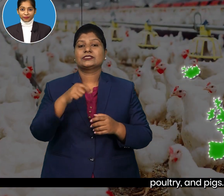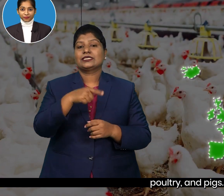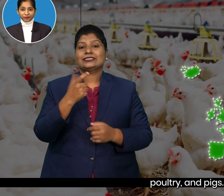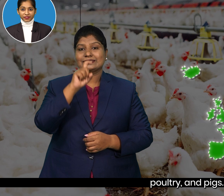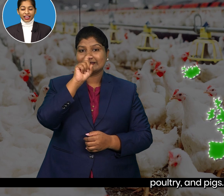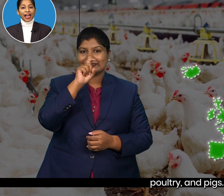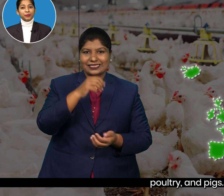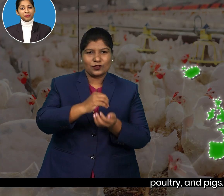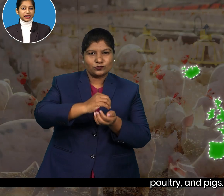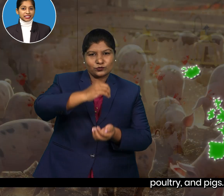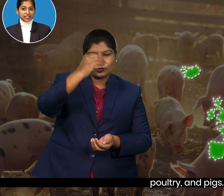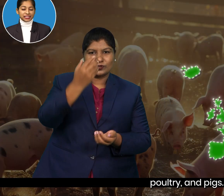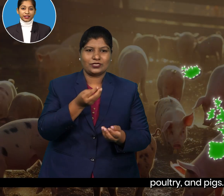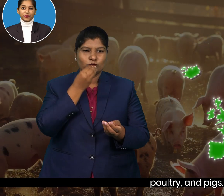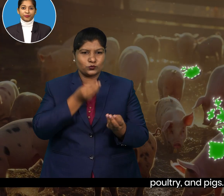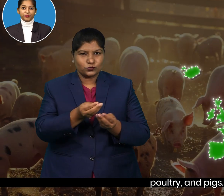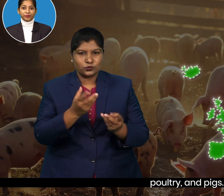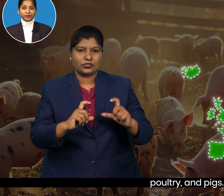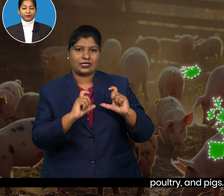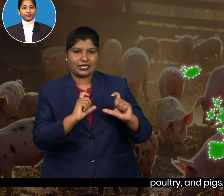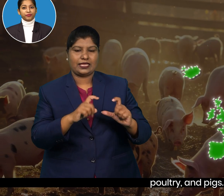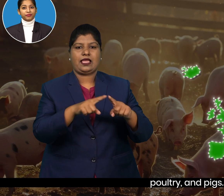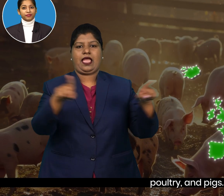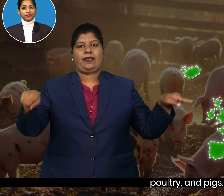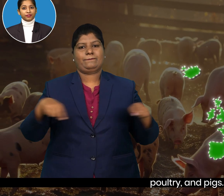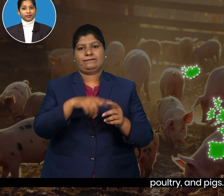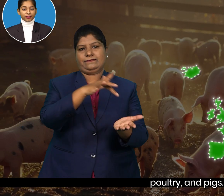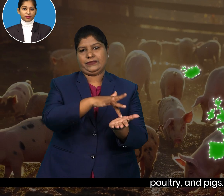poultry, and pigs.